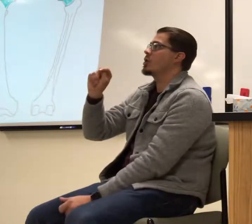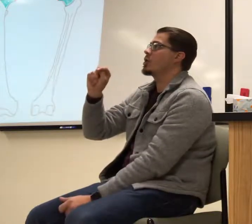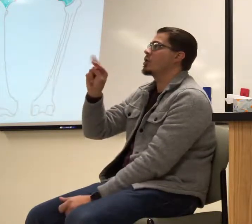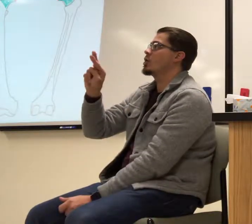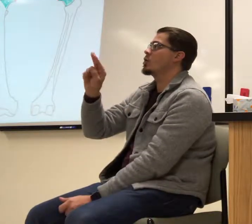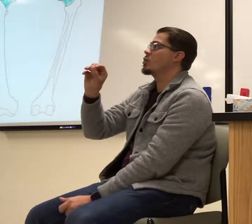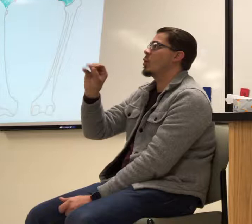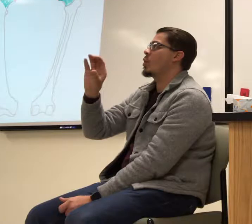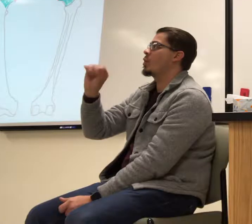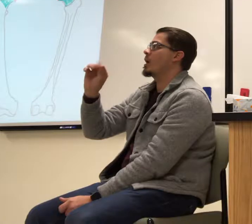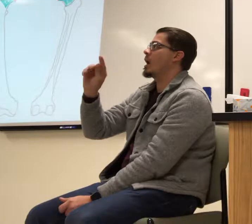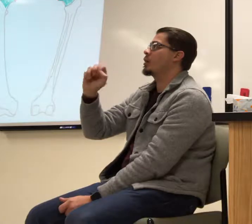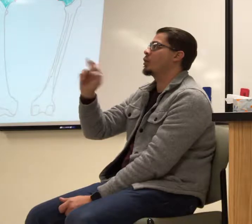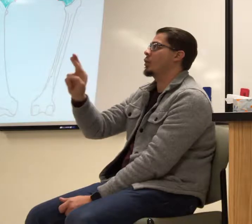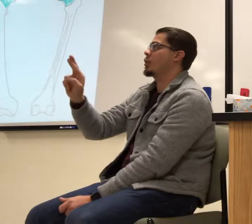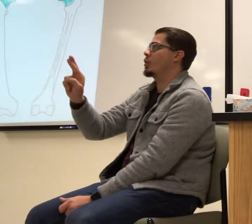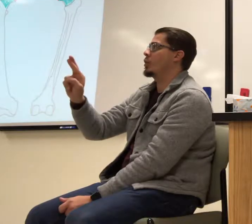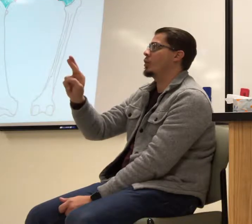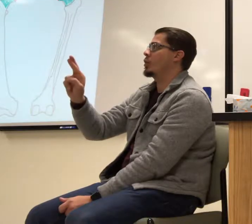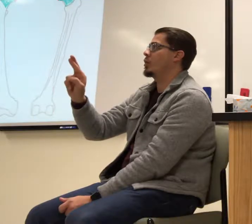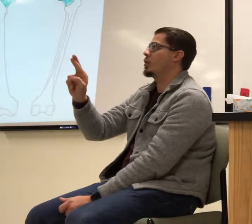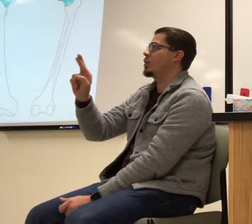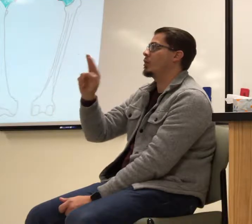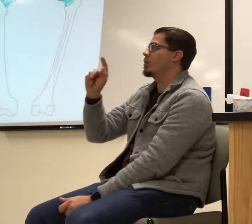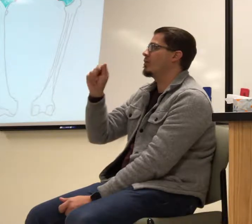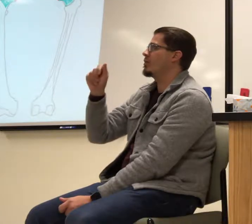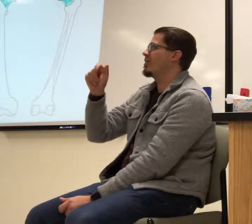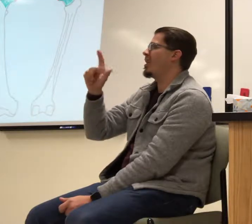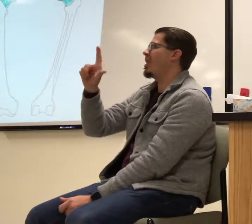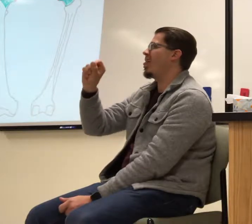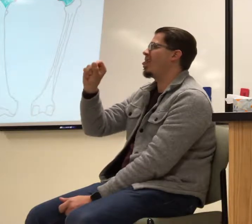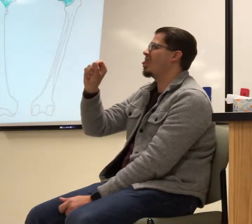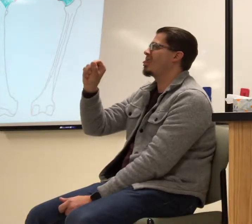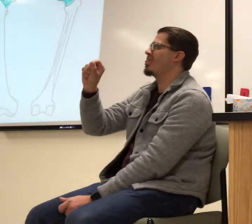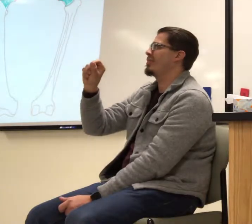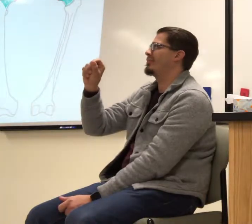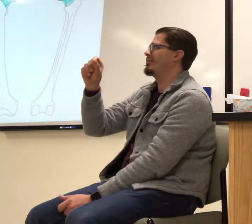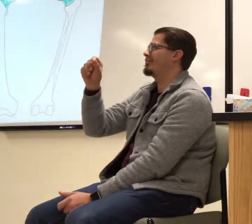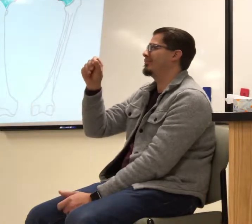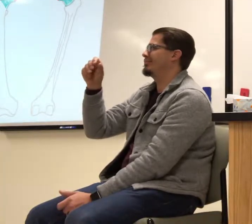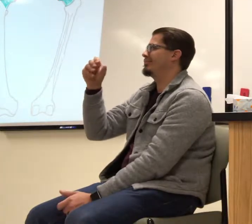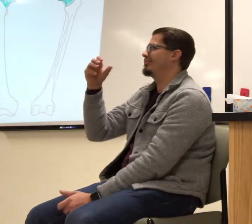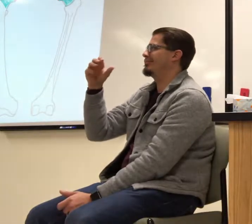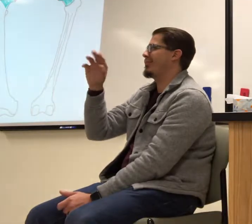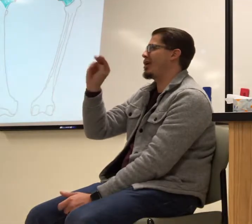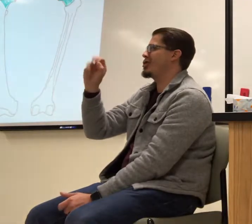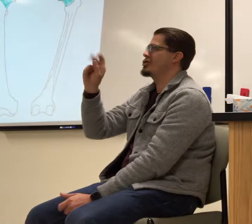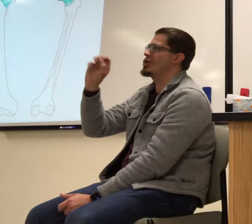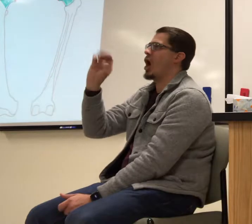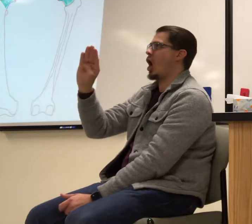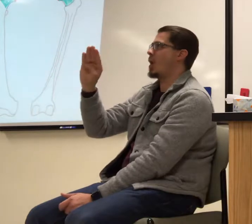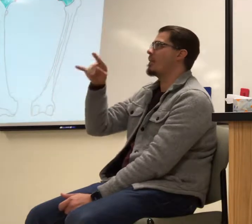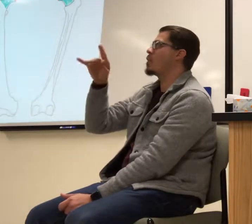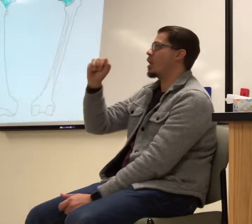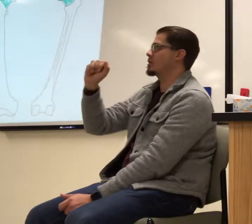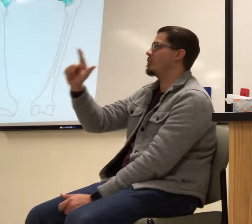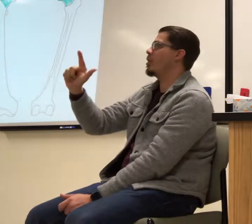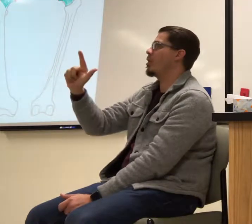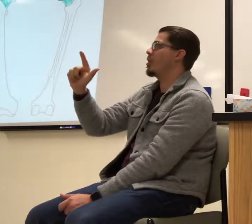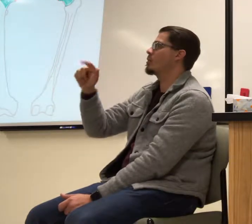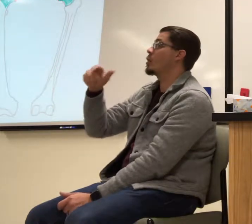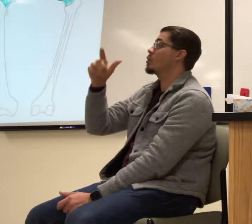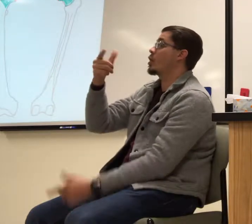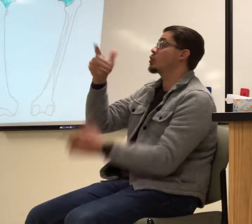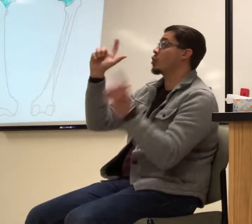Trochanters are these big knobs proximally, a lot of muscles attached to them. There's greater and lesser trochanter.